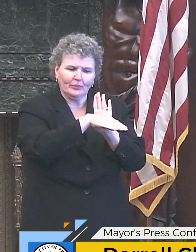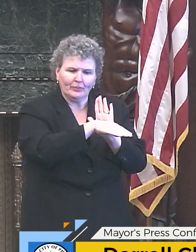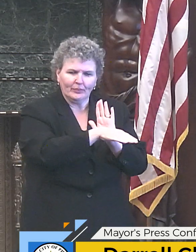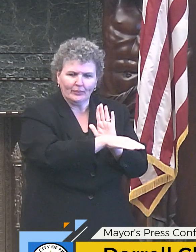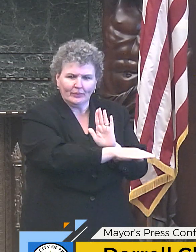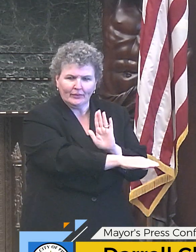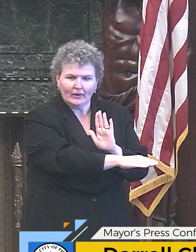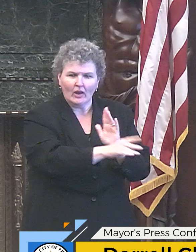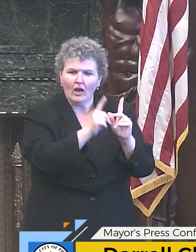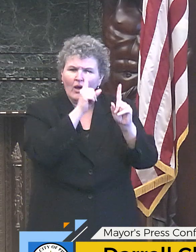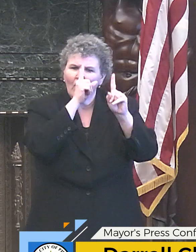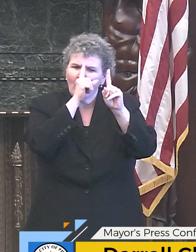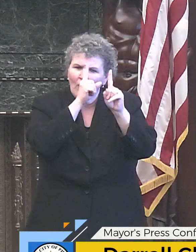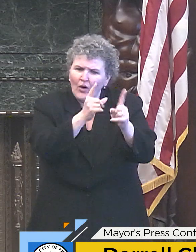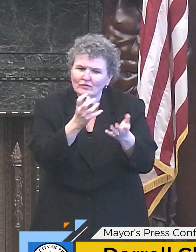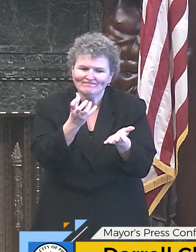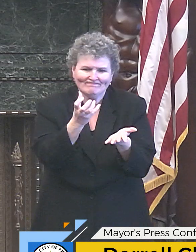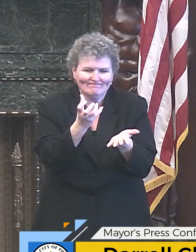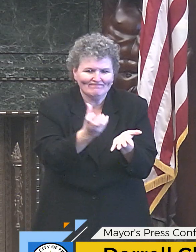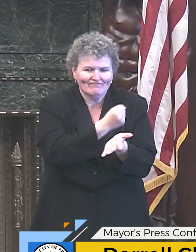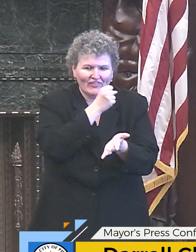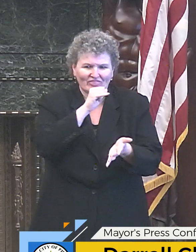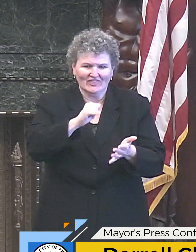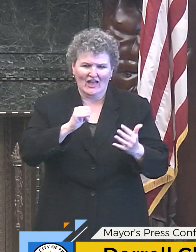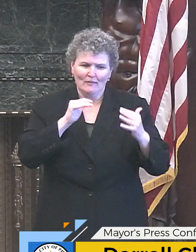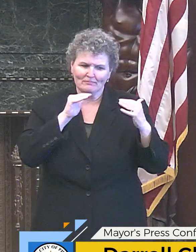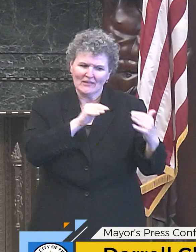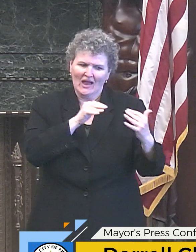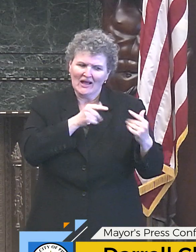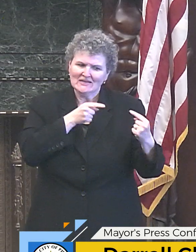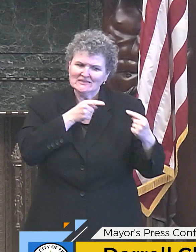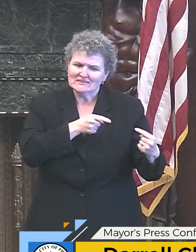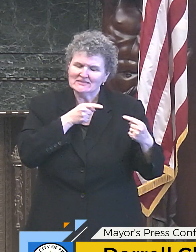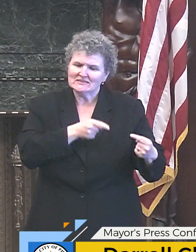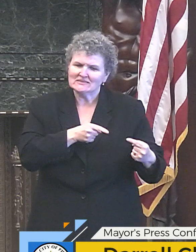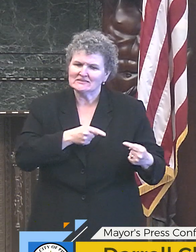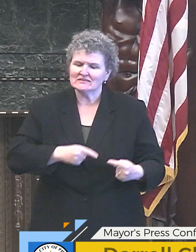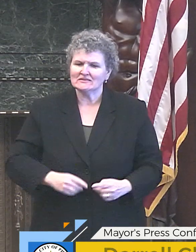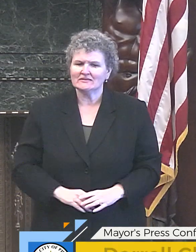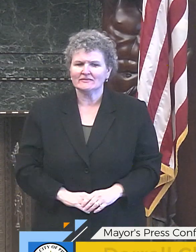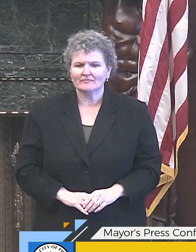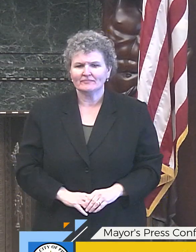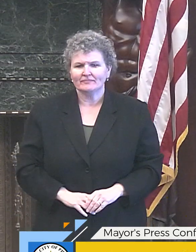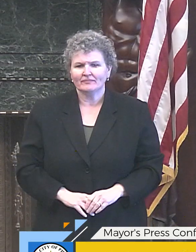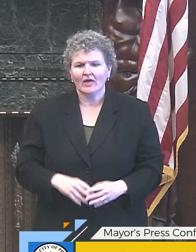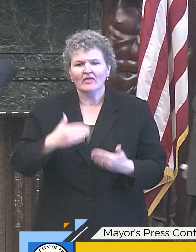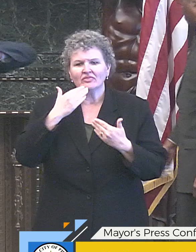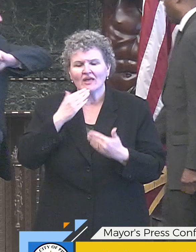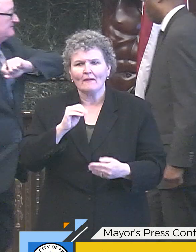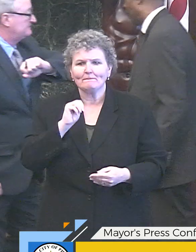this battle, we're going to do. So Mayor, Dr. Brian, guys, thank you all very much. Thank you, sir. Yeah.